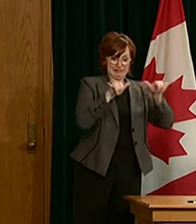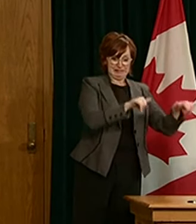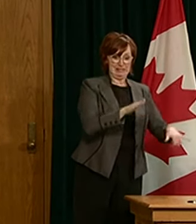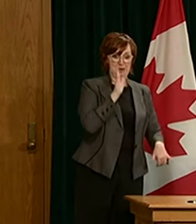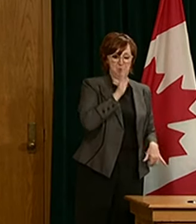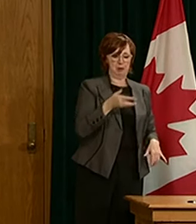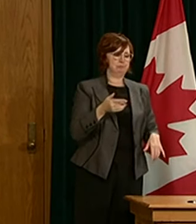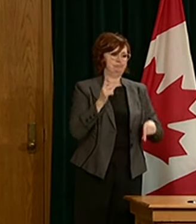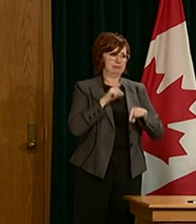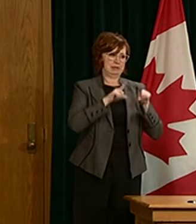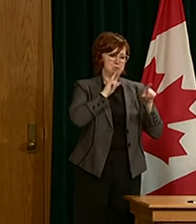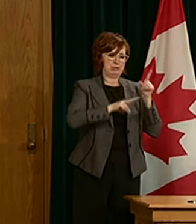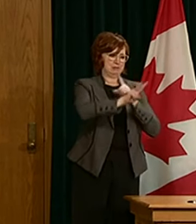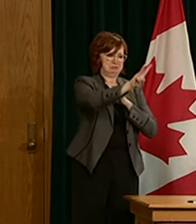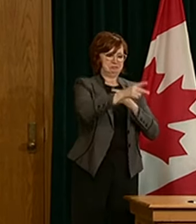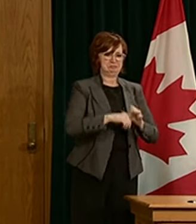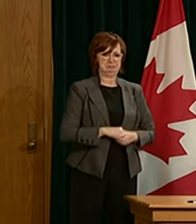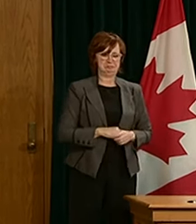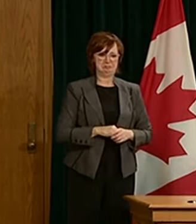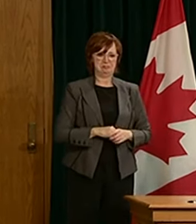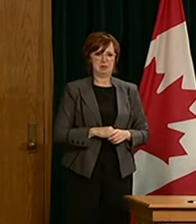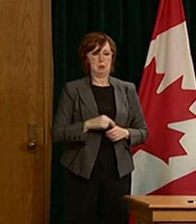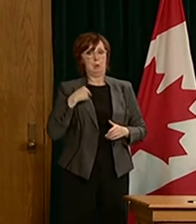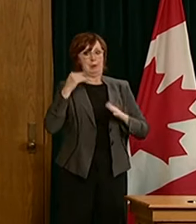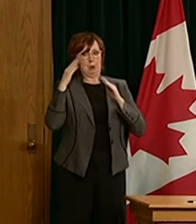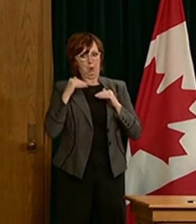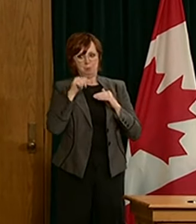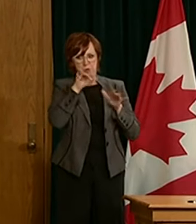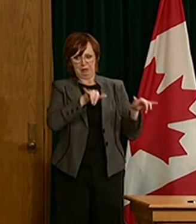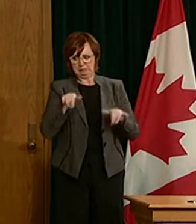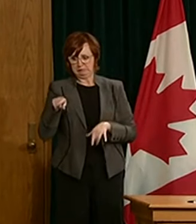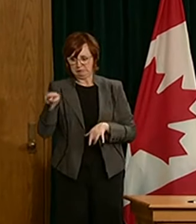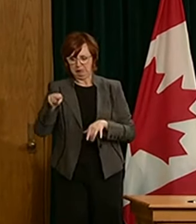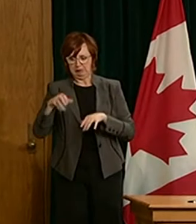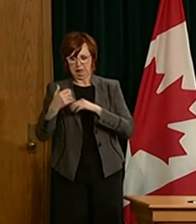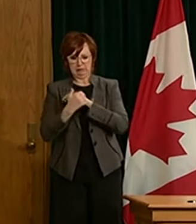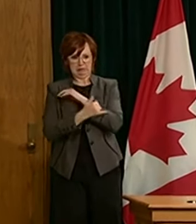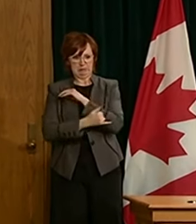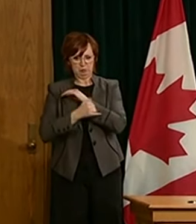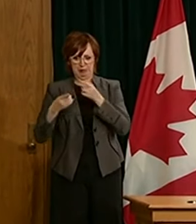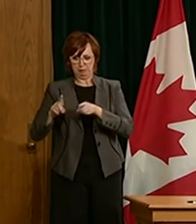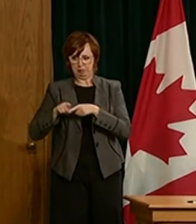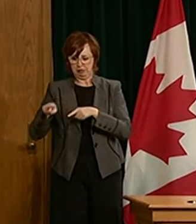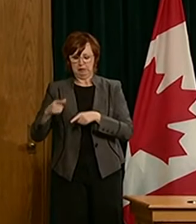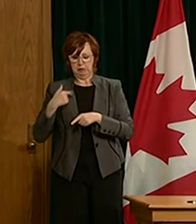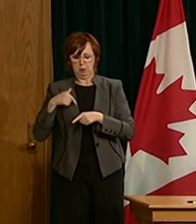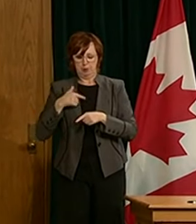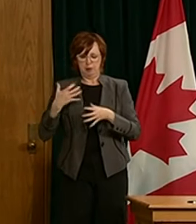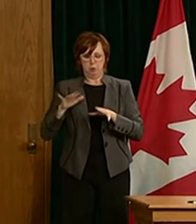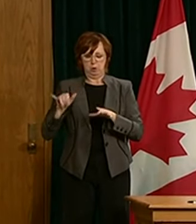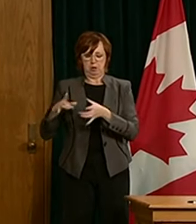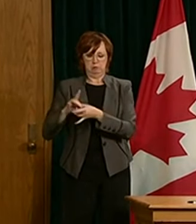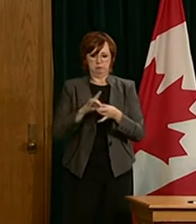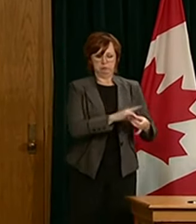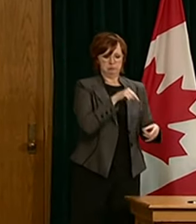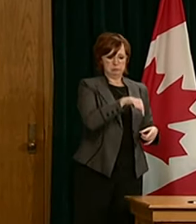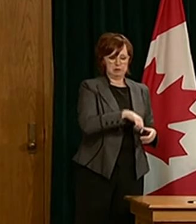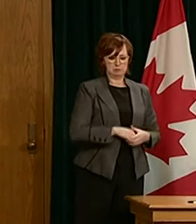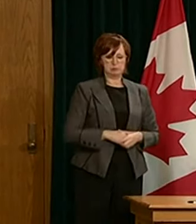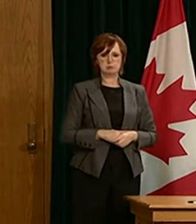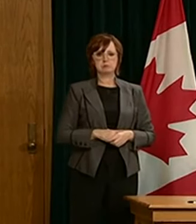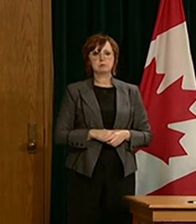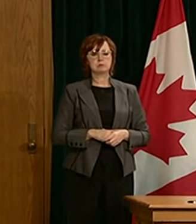going to be the case, but it is something that from a health system point of view, we do need to plan for. In other jurisdictions, we have also